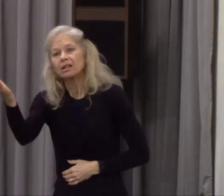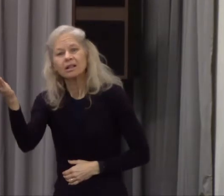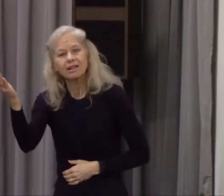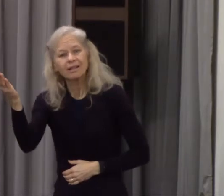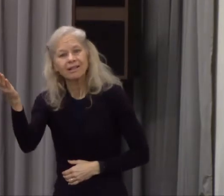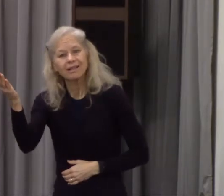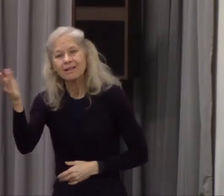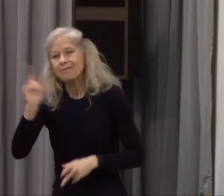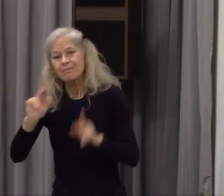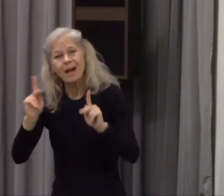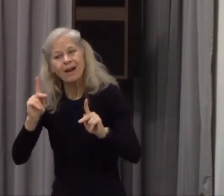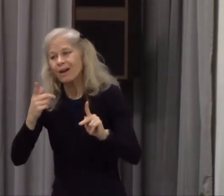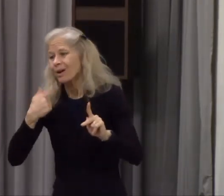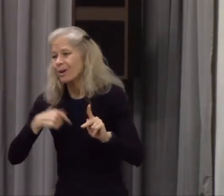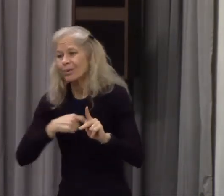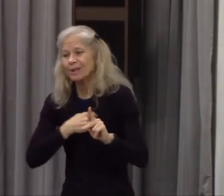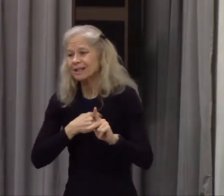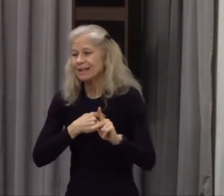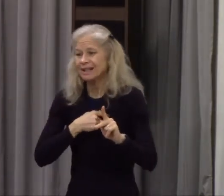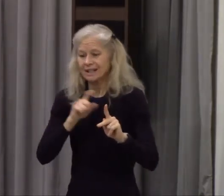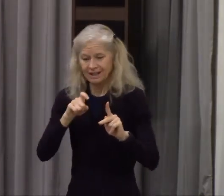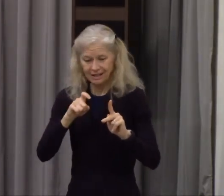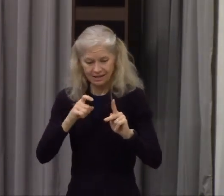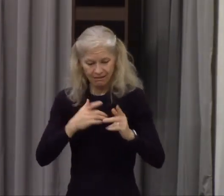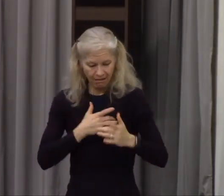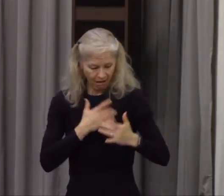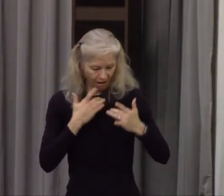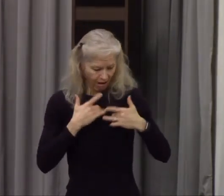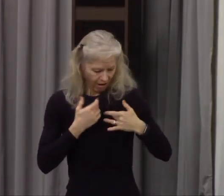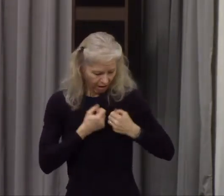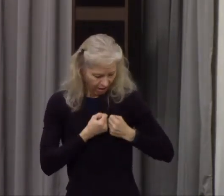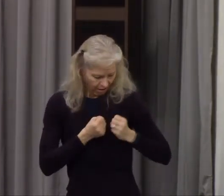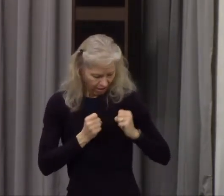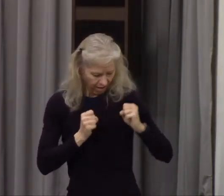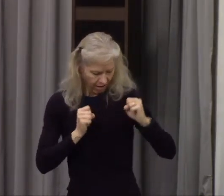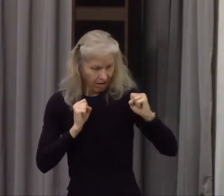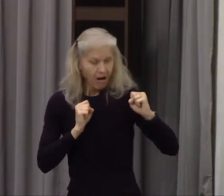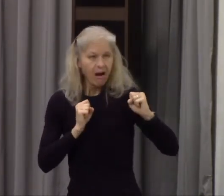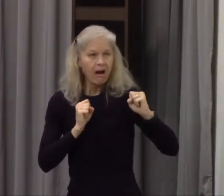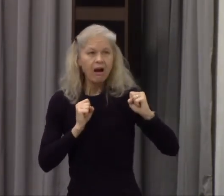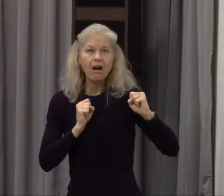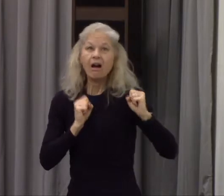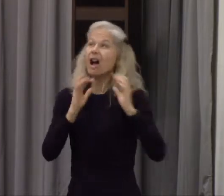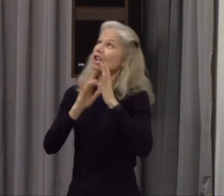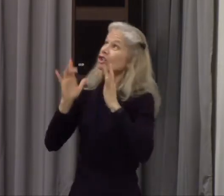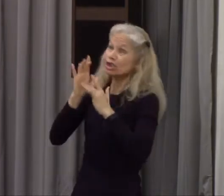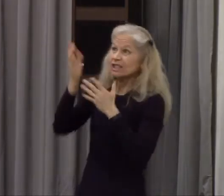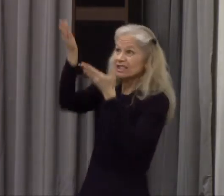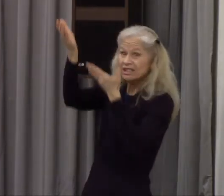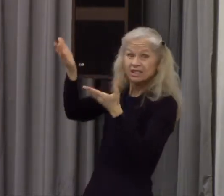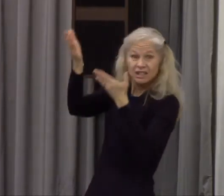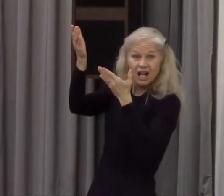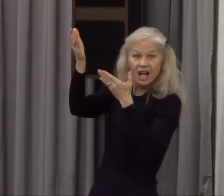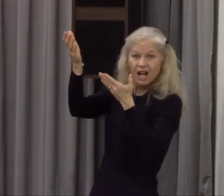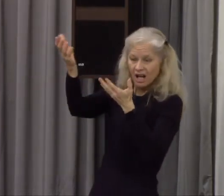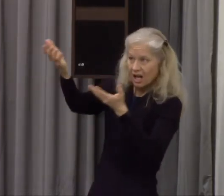heart, amen, and receive the Lord Jesus Christ, what he's done. Ask them to forgive them and save them. Trust in